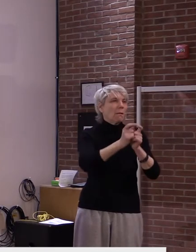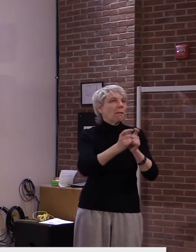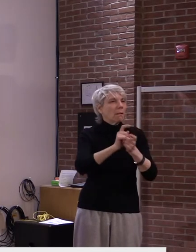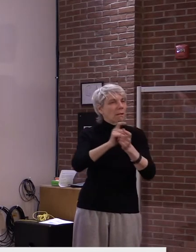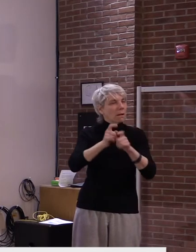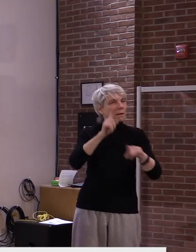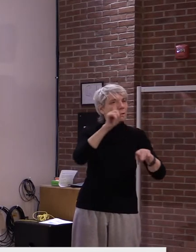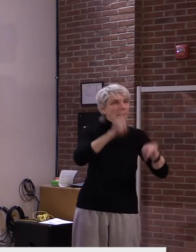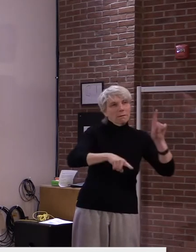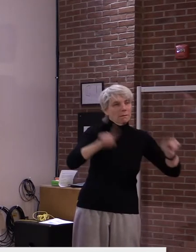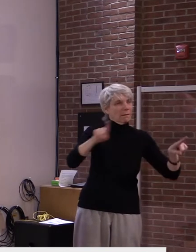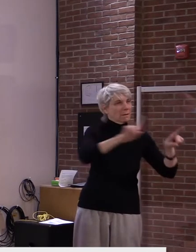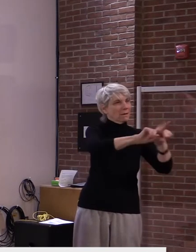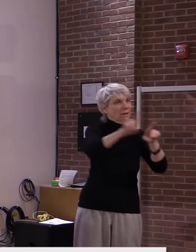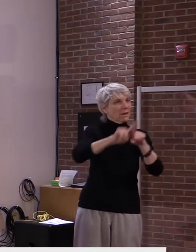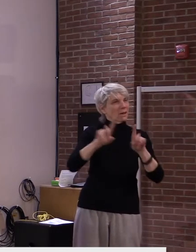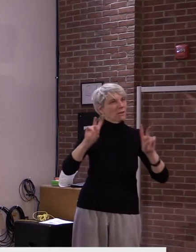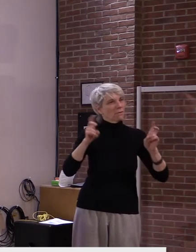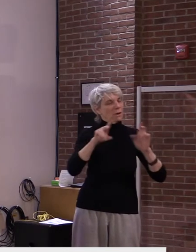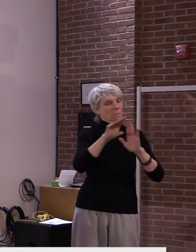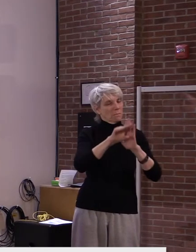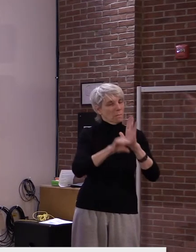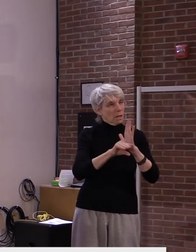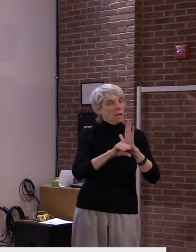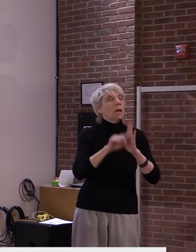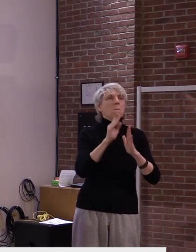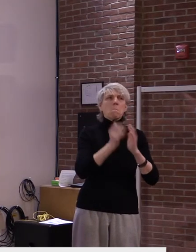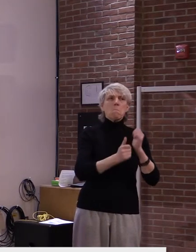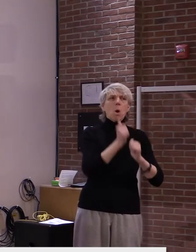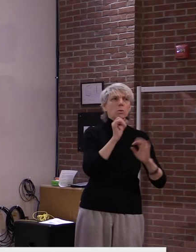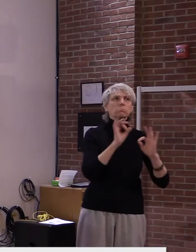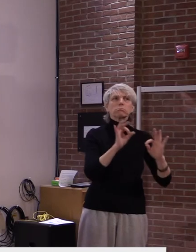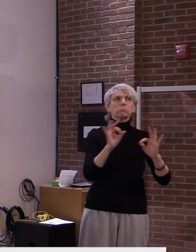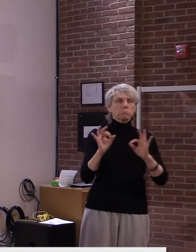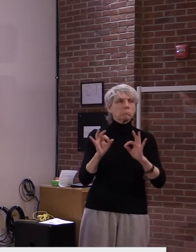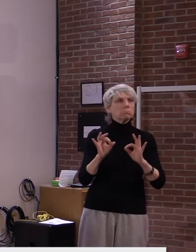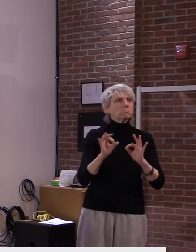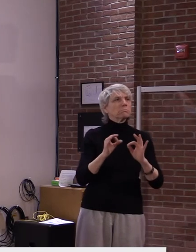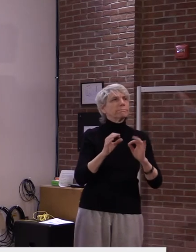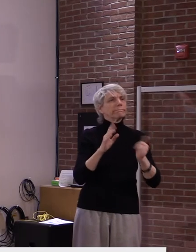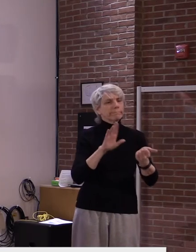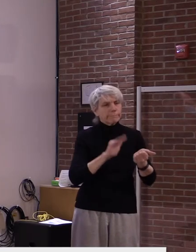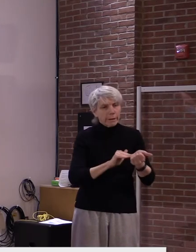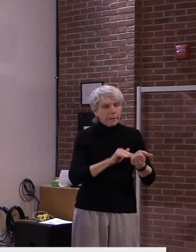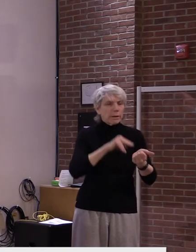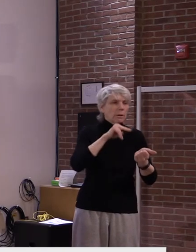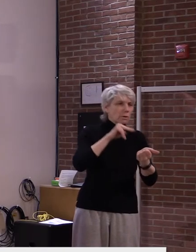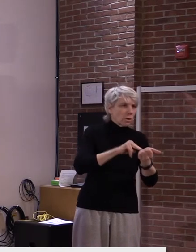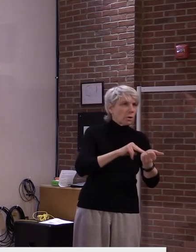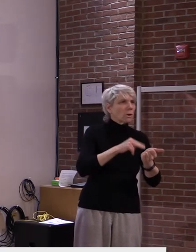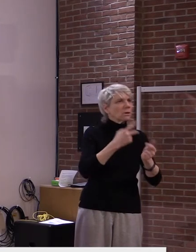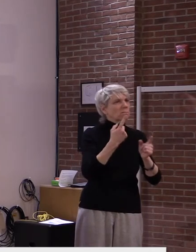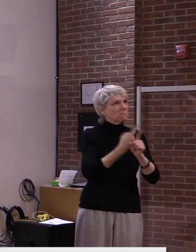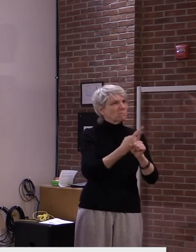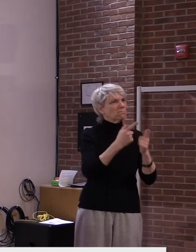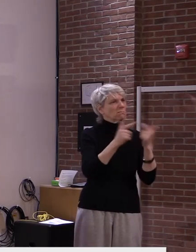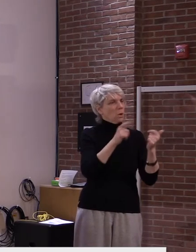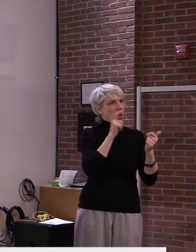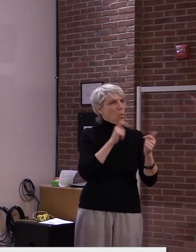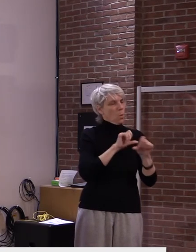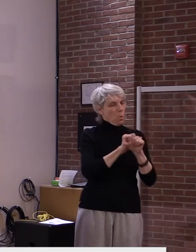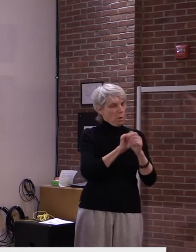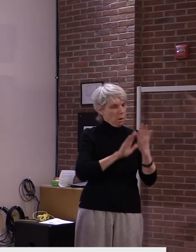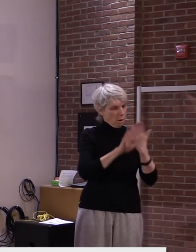around hospitals. Wasn't widespread, and we didn't go into enormous detail